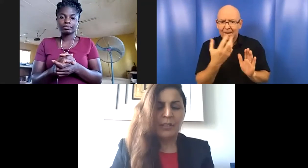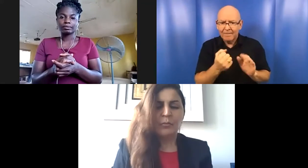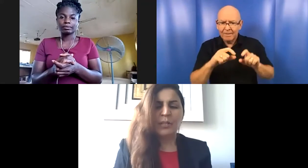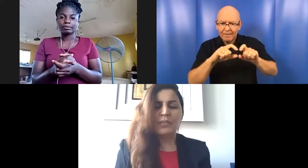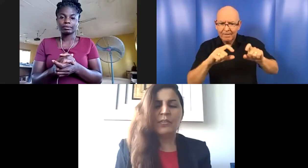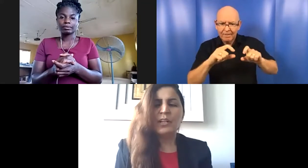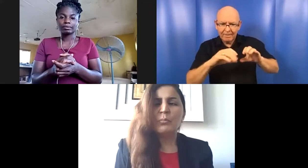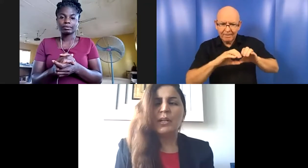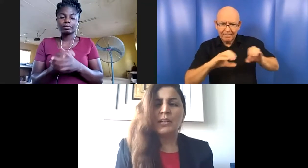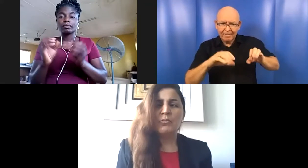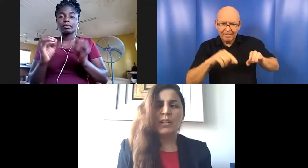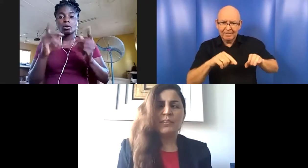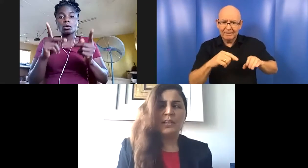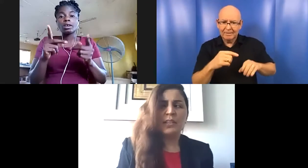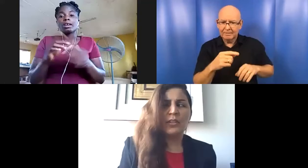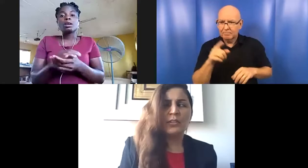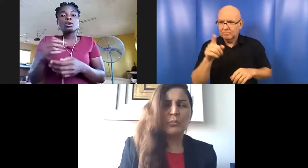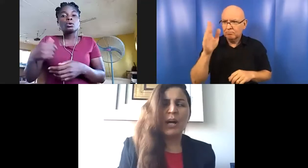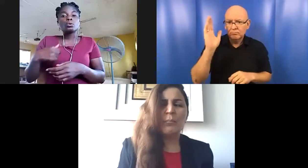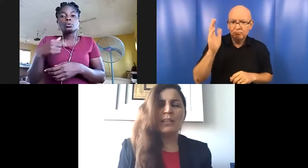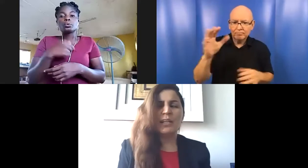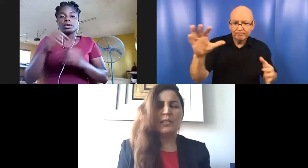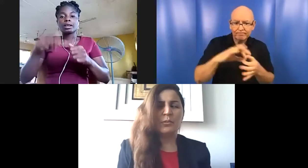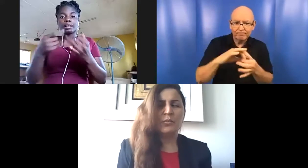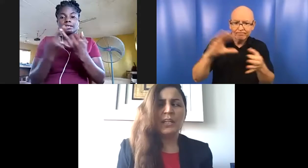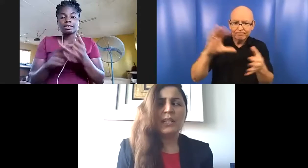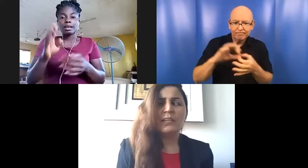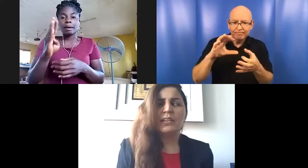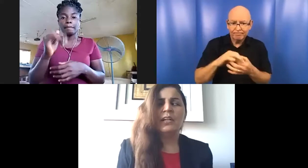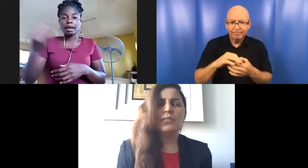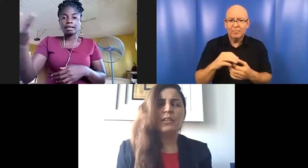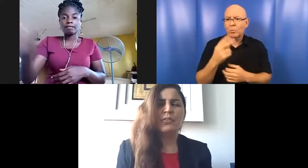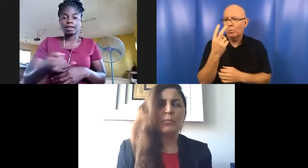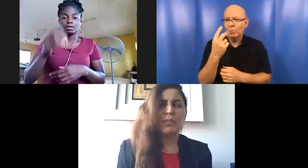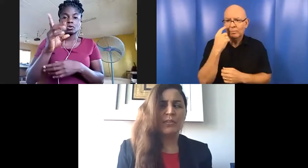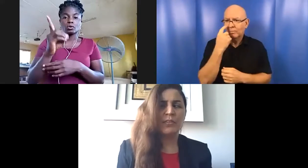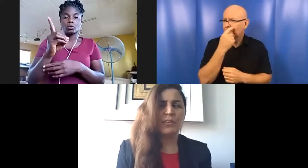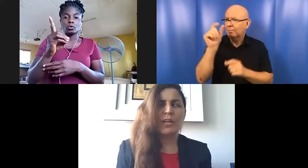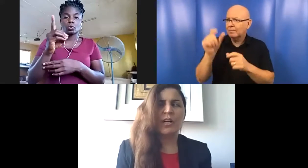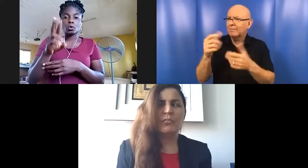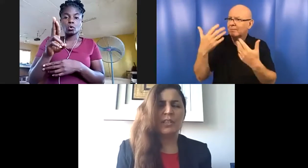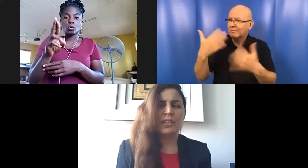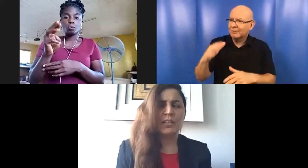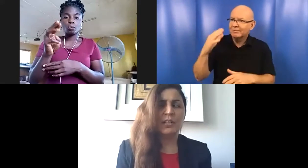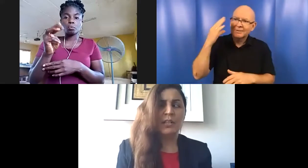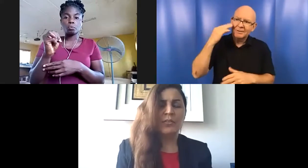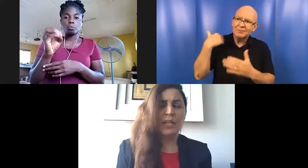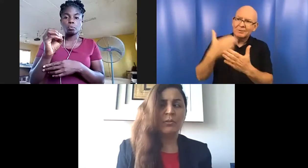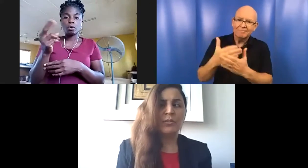Okay, we can start by inviting Dr. Mohammed Ali Lutfi, the alternative representative of